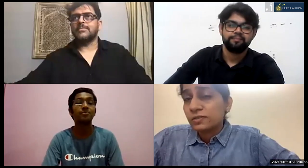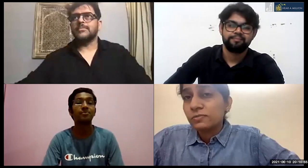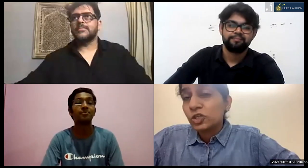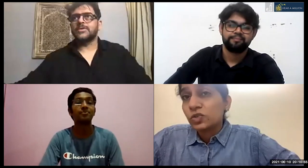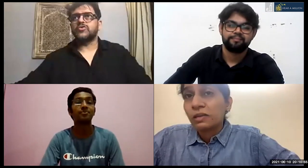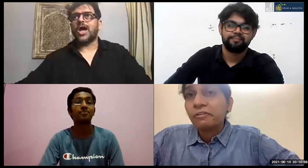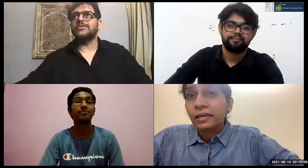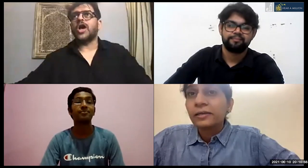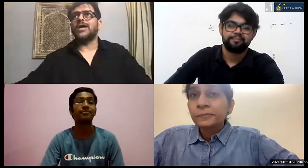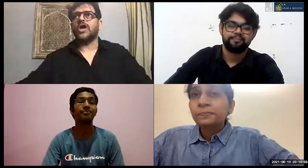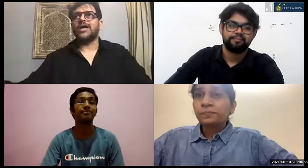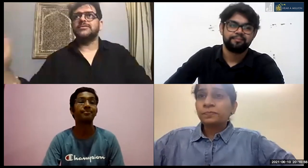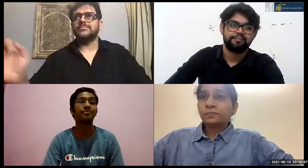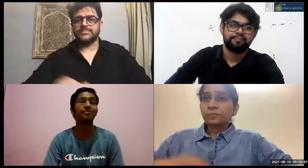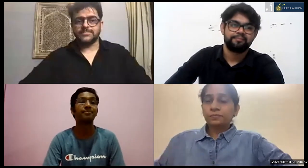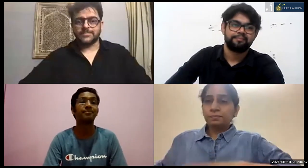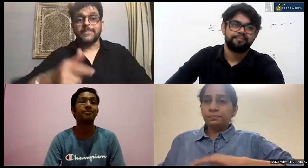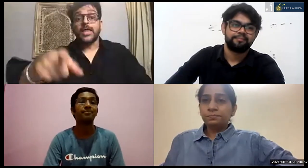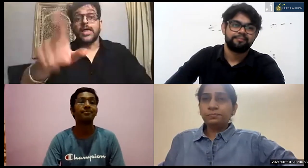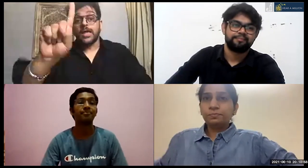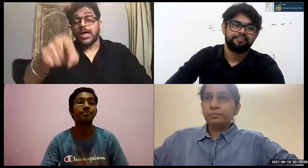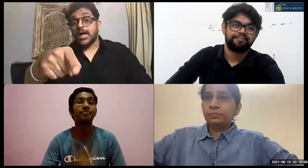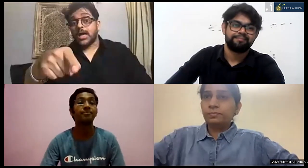which is doing fine.